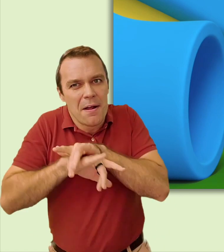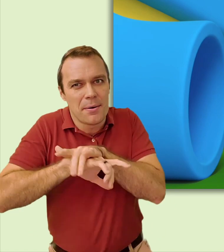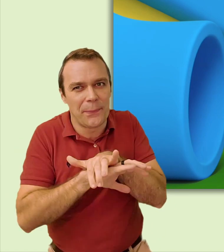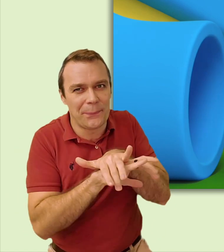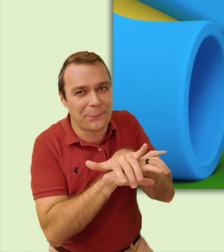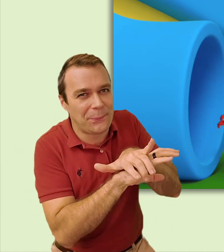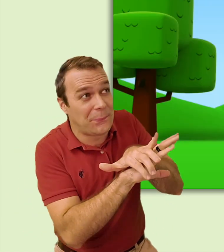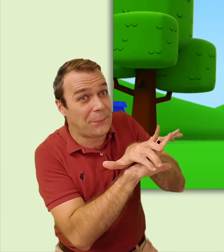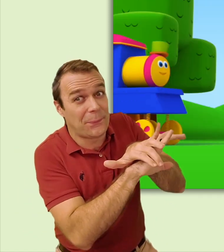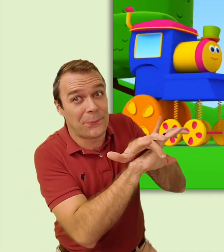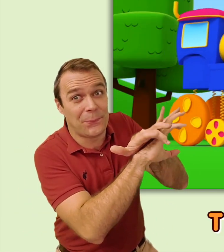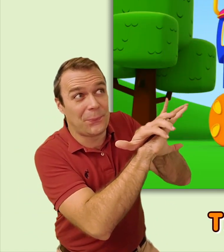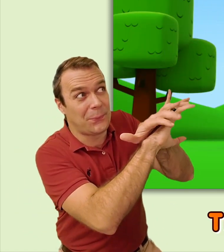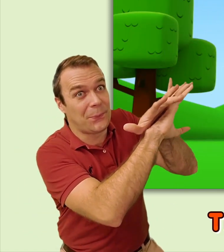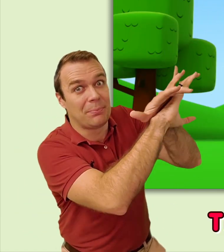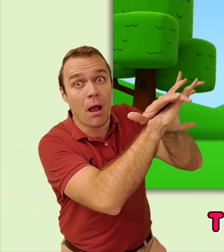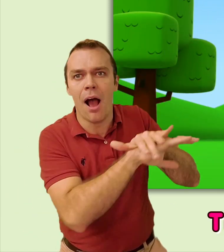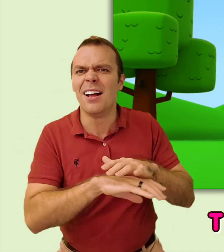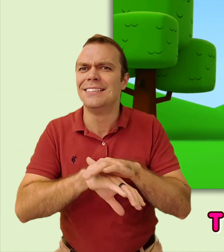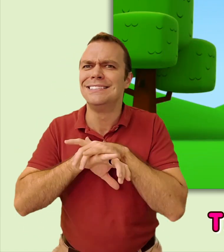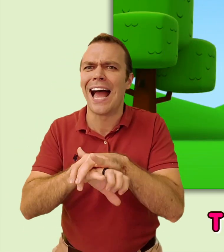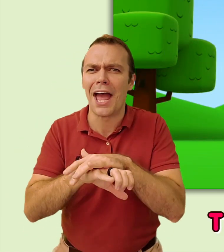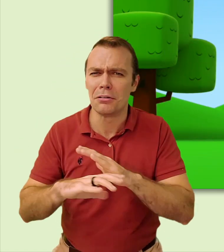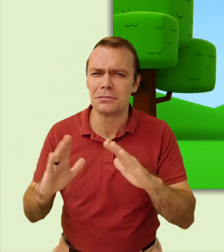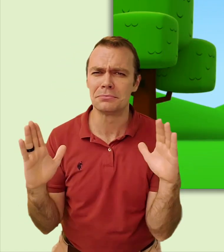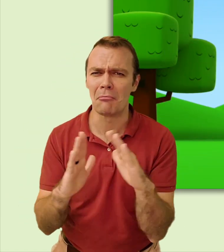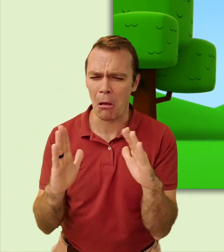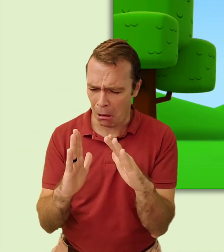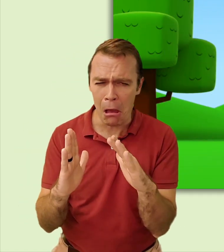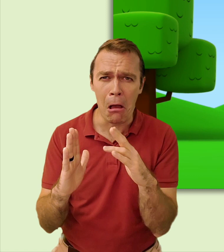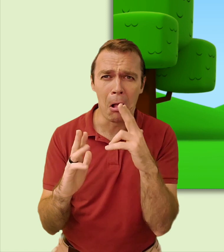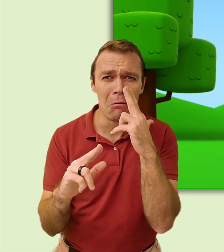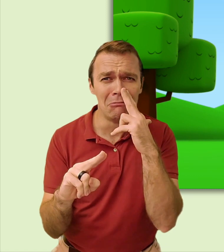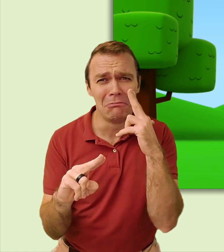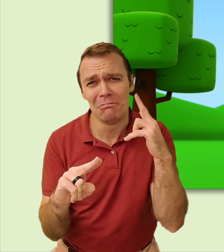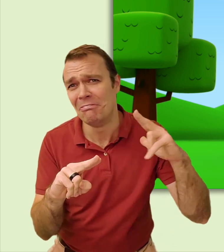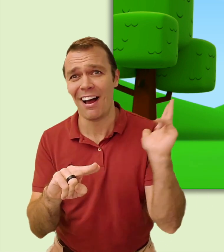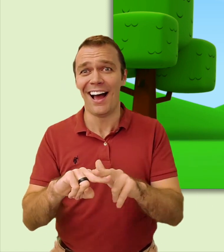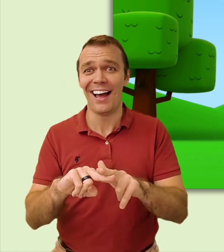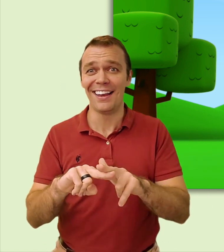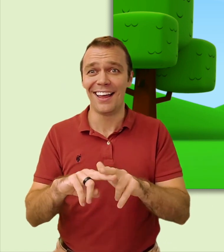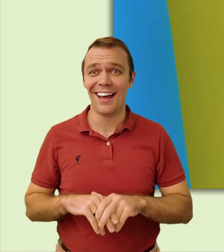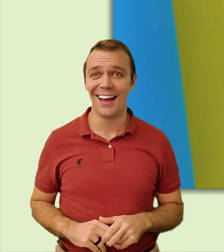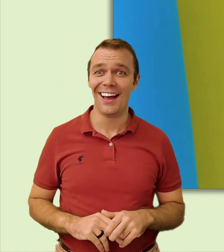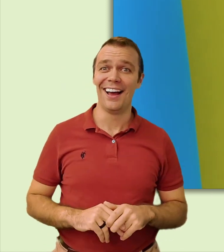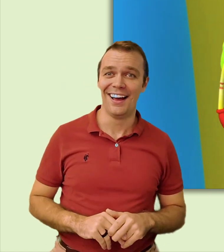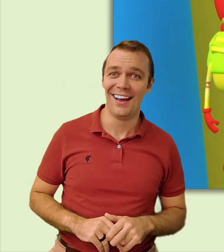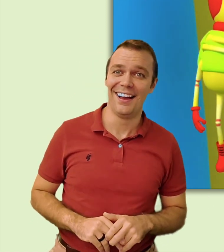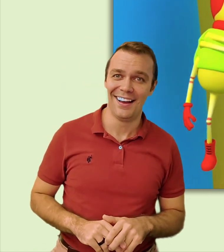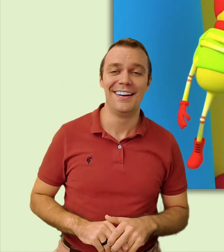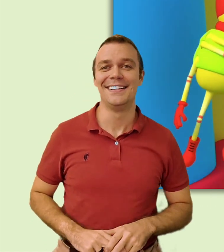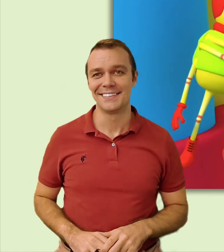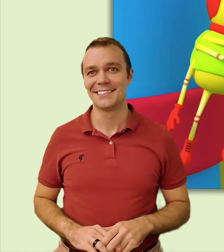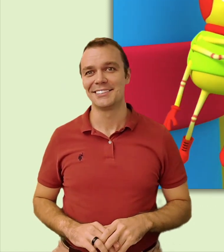spout again. The Incy Wincy Spider is so much fun!